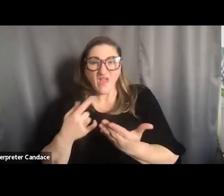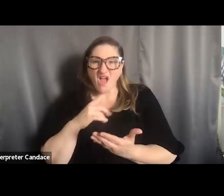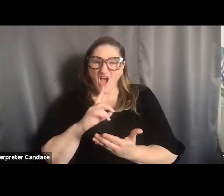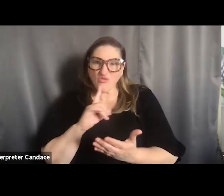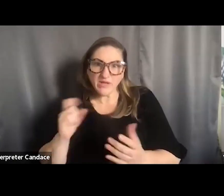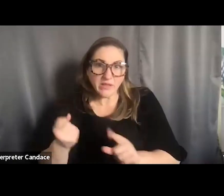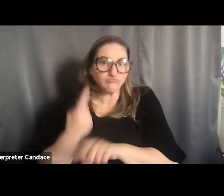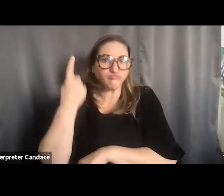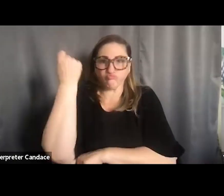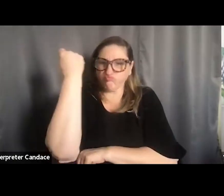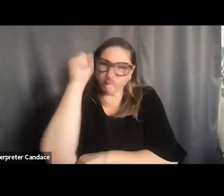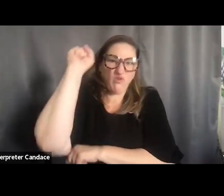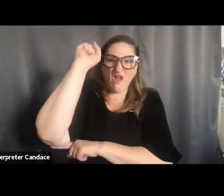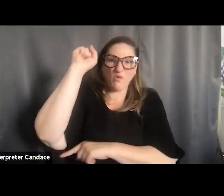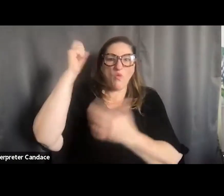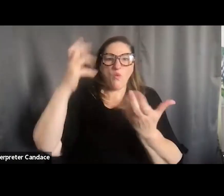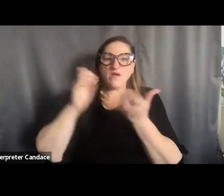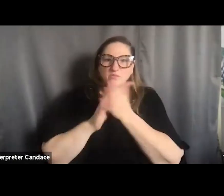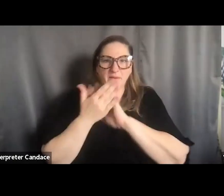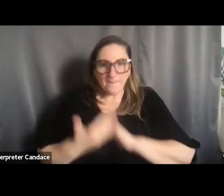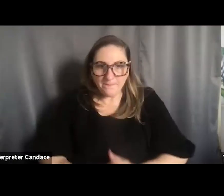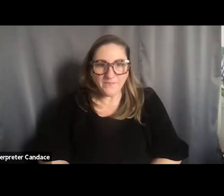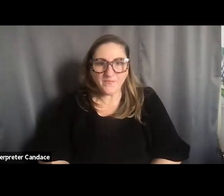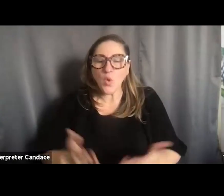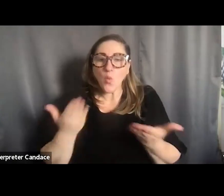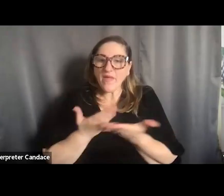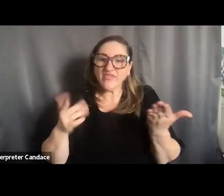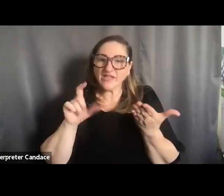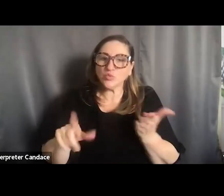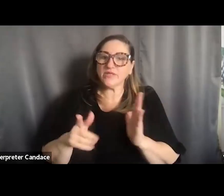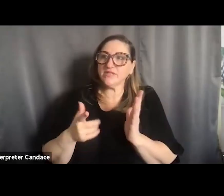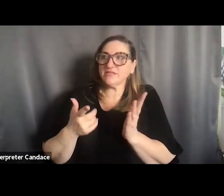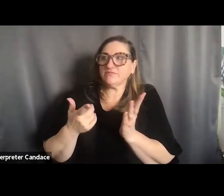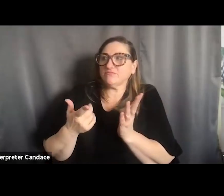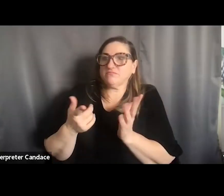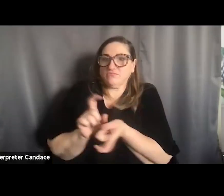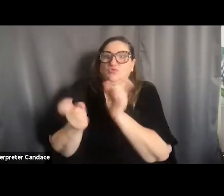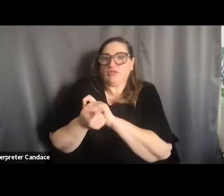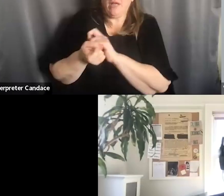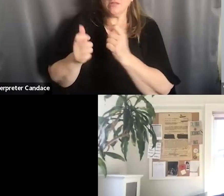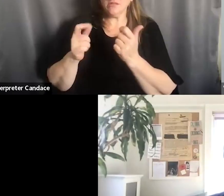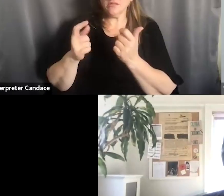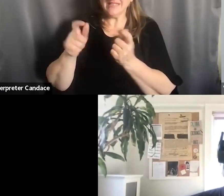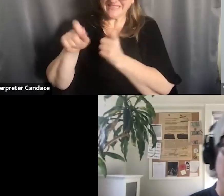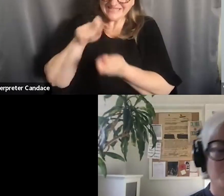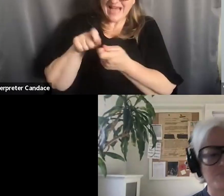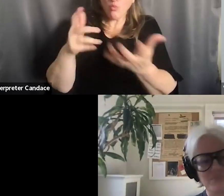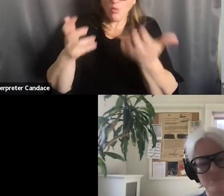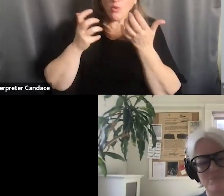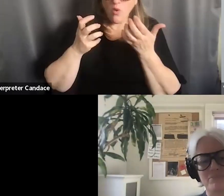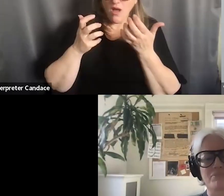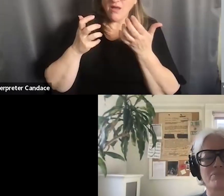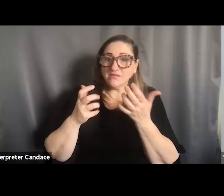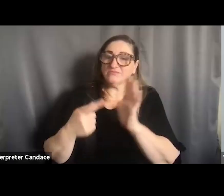And what must we change? Let's demand our blessings. Thank you.